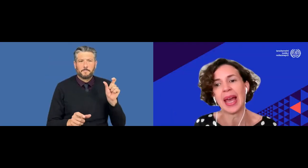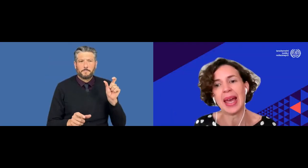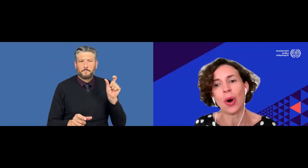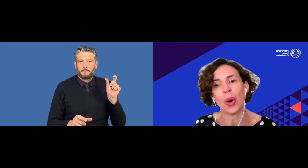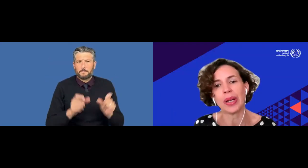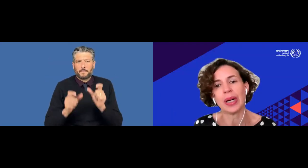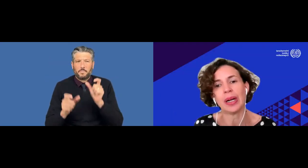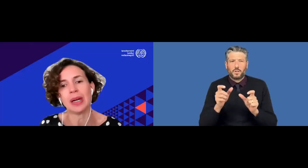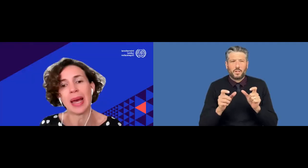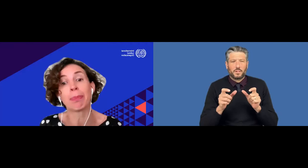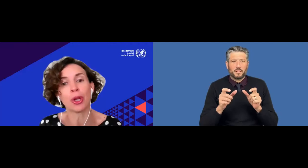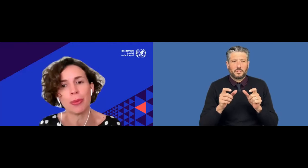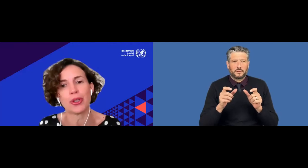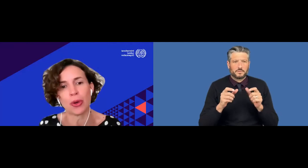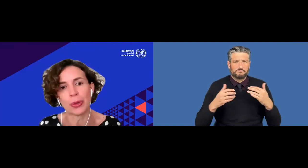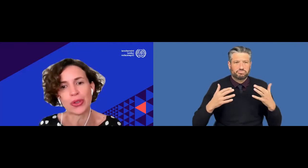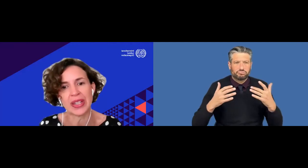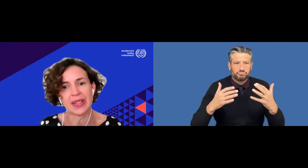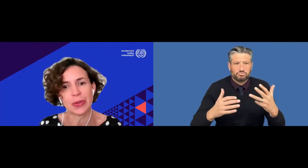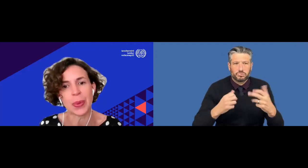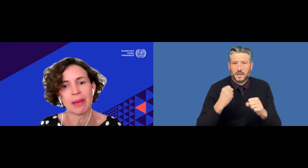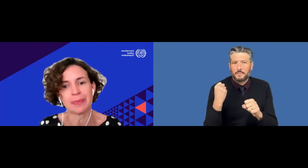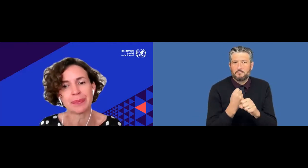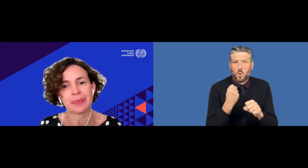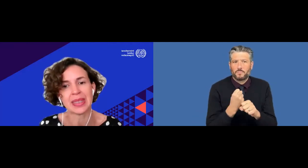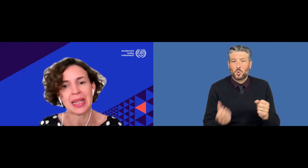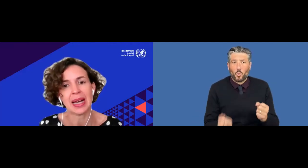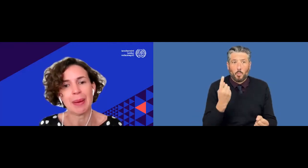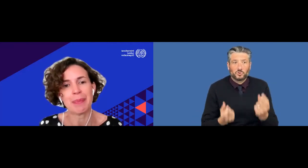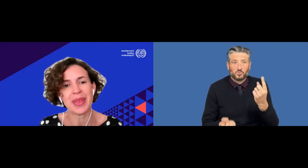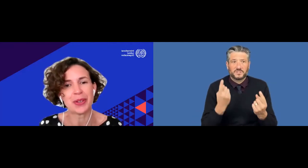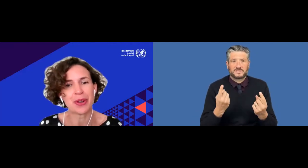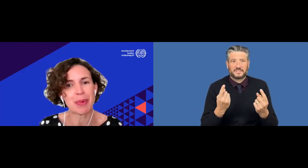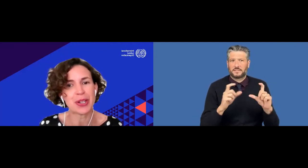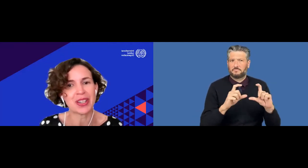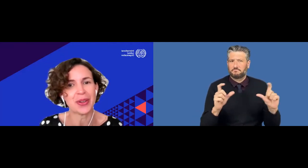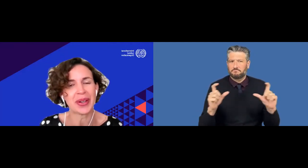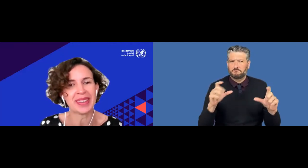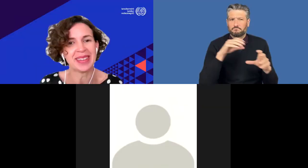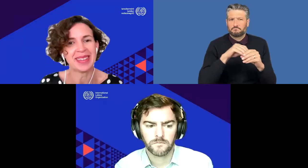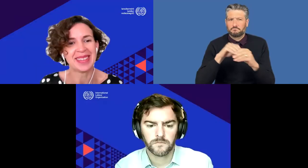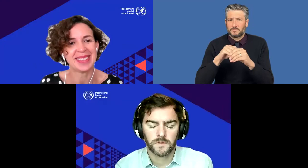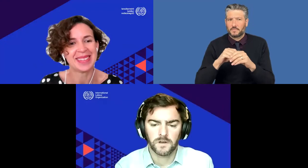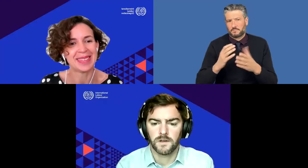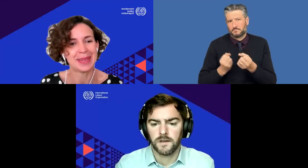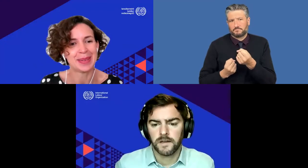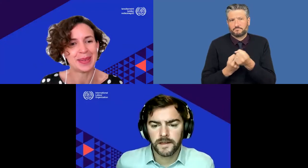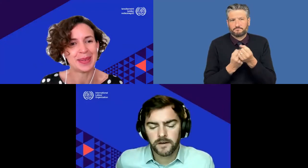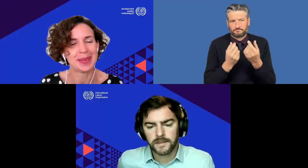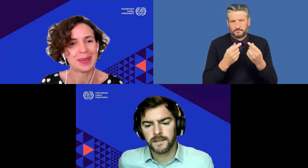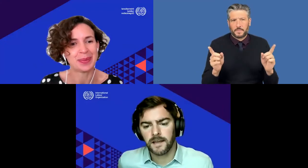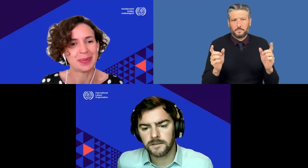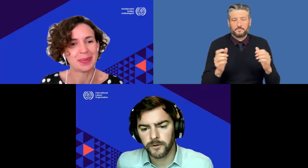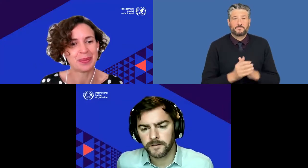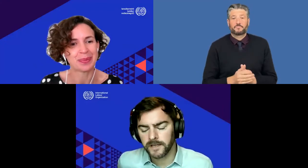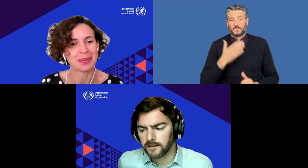guidance, and on employment opportunities as well. Thank you very much, Jürgen. Yeah, thank you.